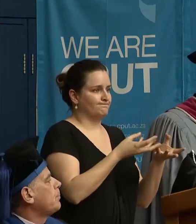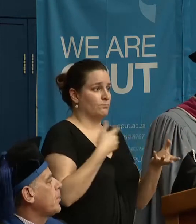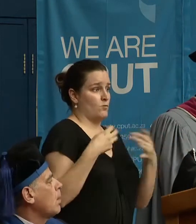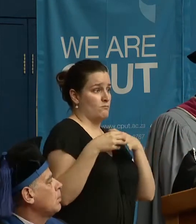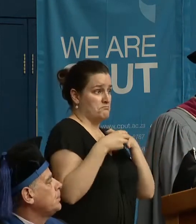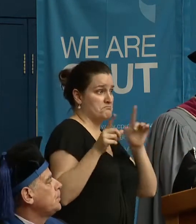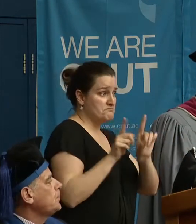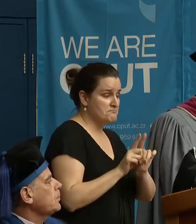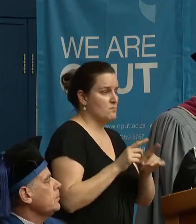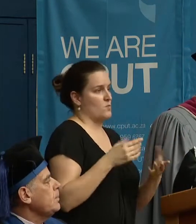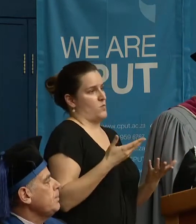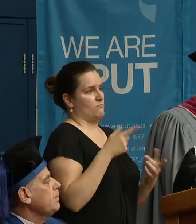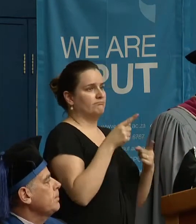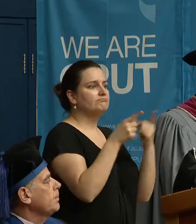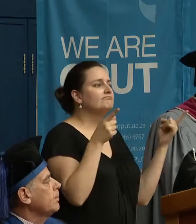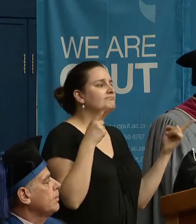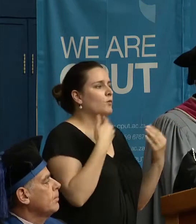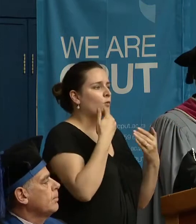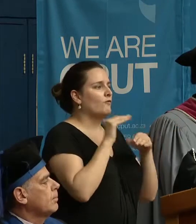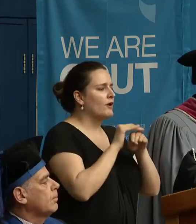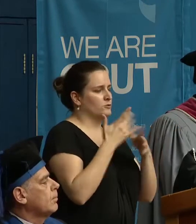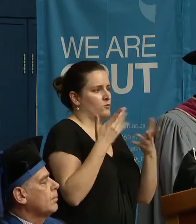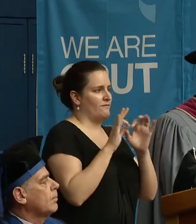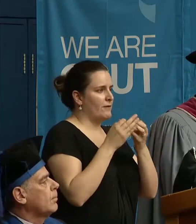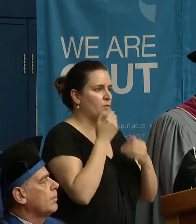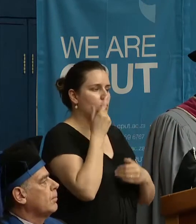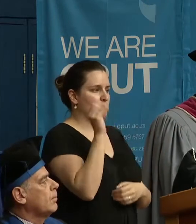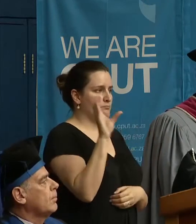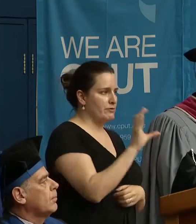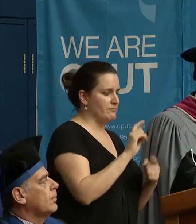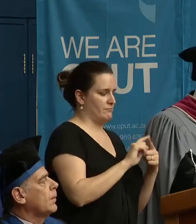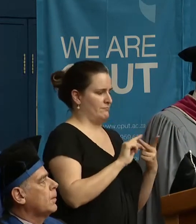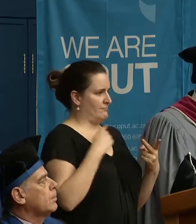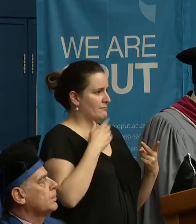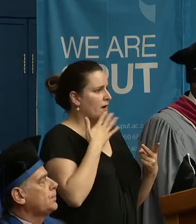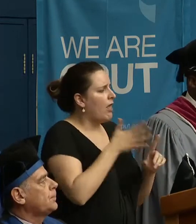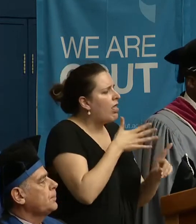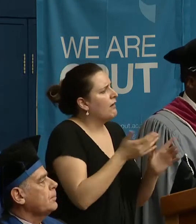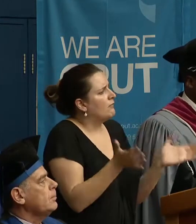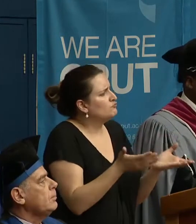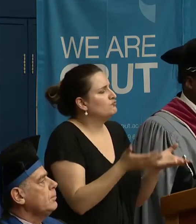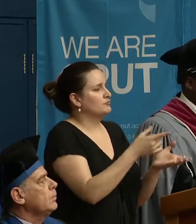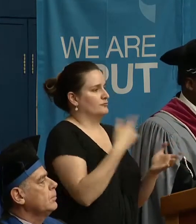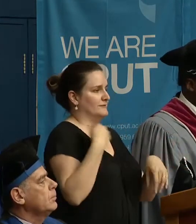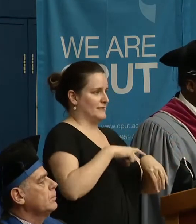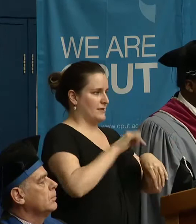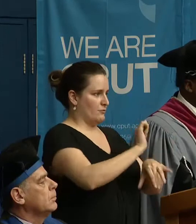family members and networks who provided financial and moral support throughout your period of